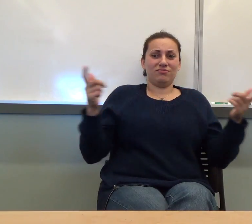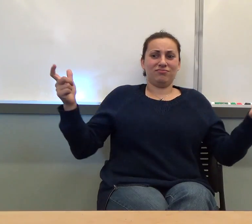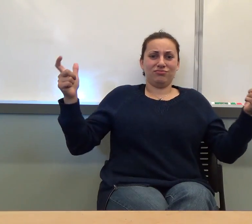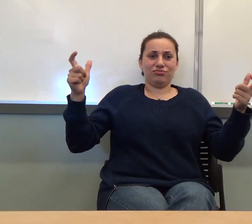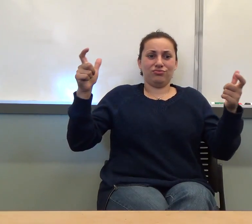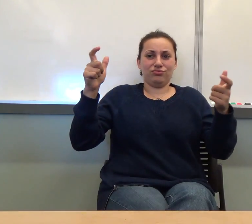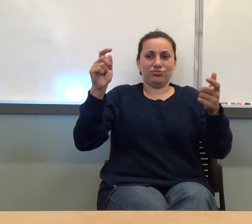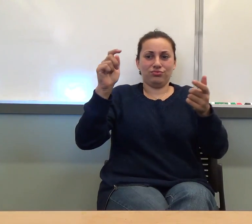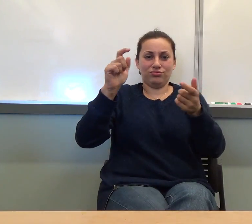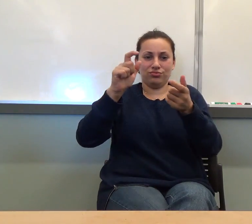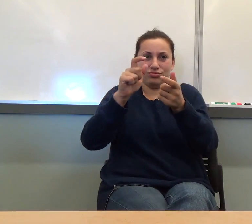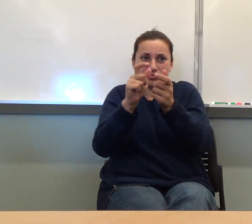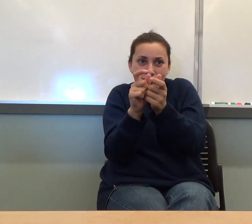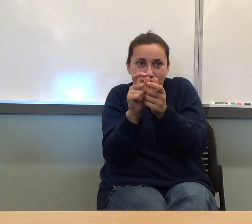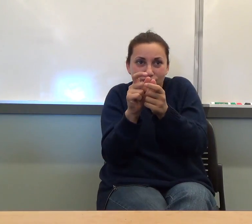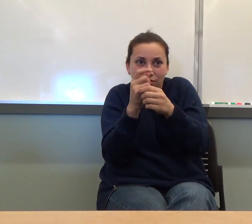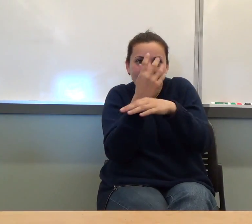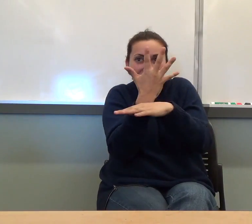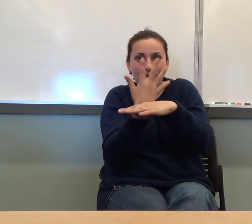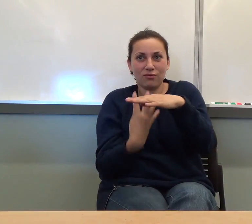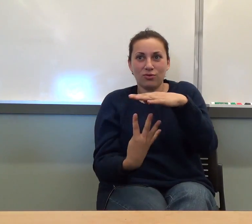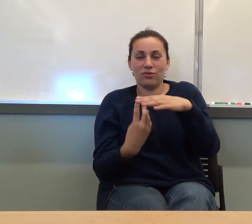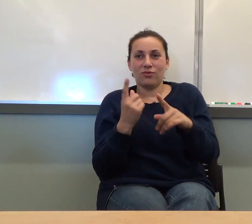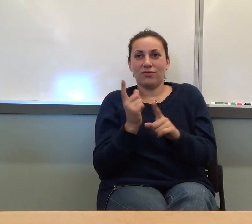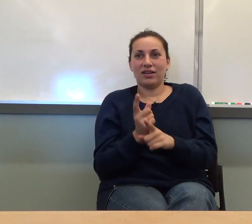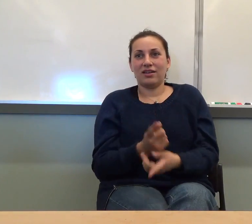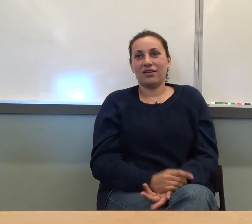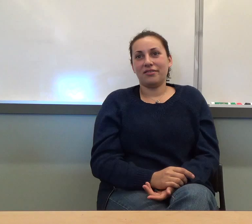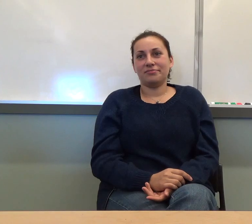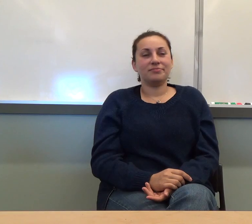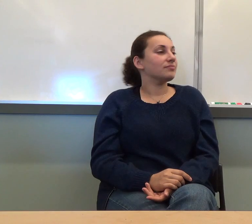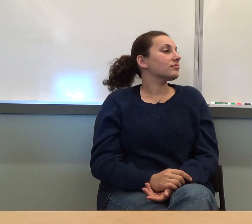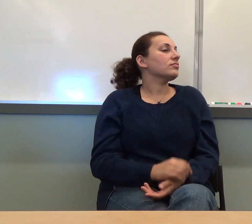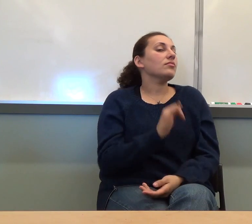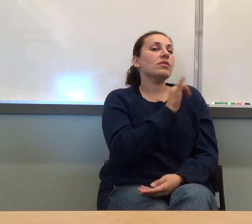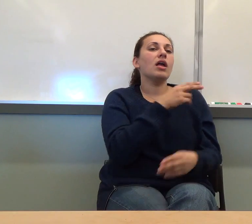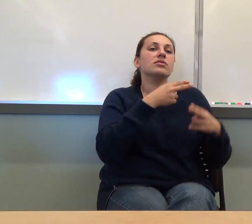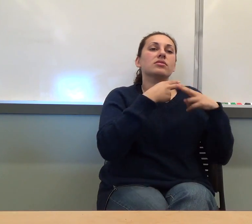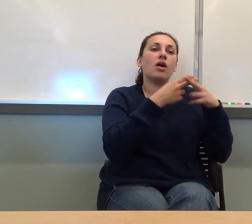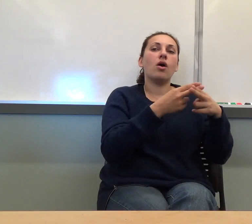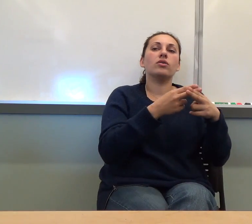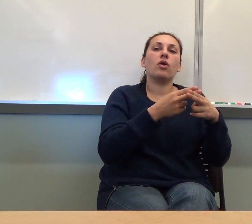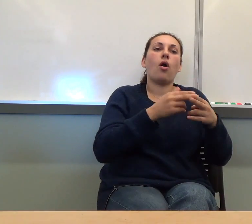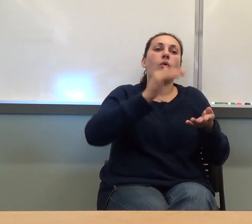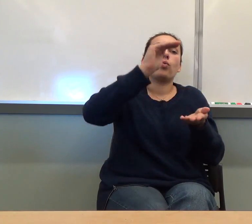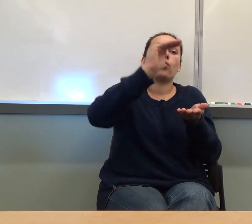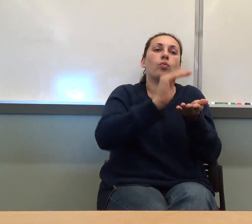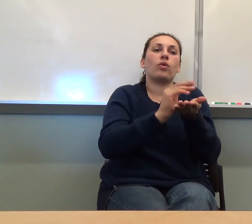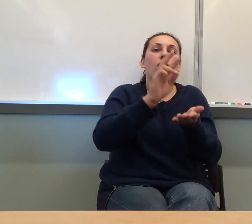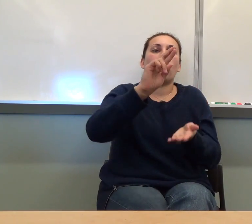is, same as the ratio of 5 to 4. So this is known as a reduced ratio. So what's the